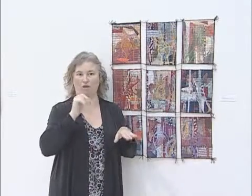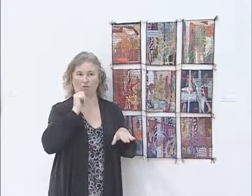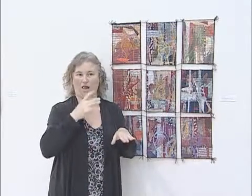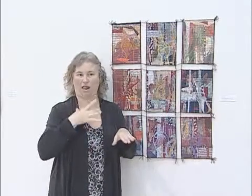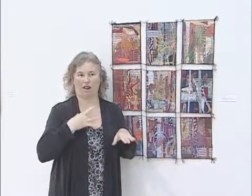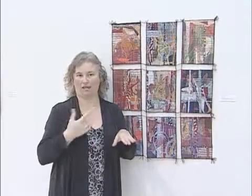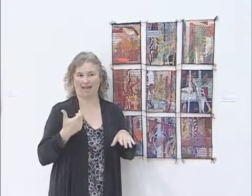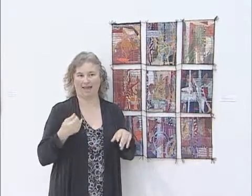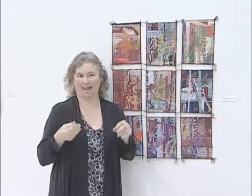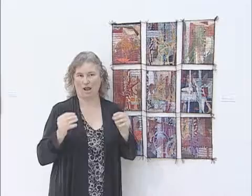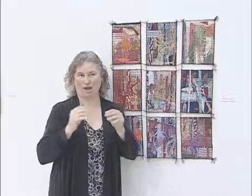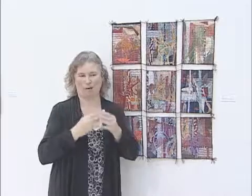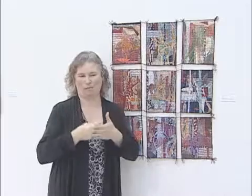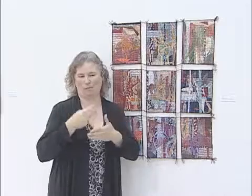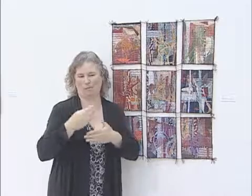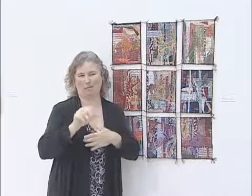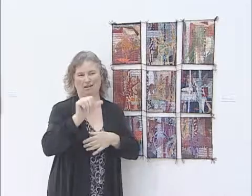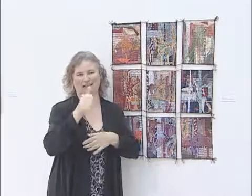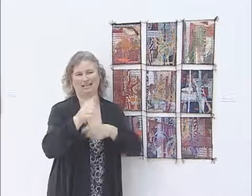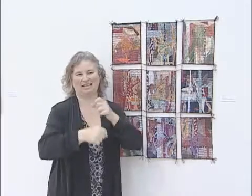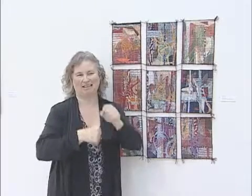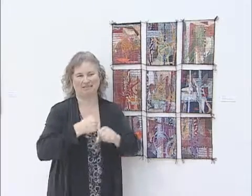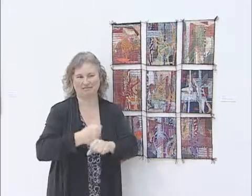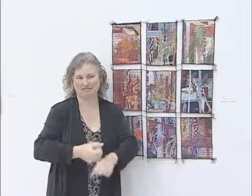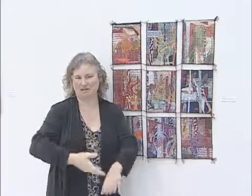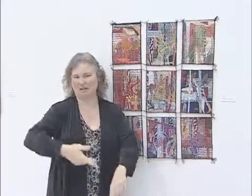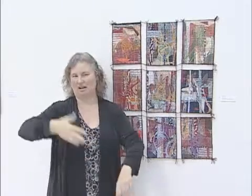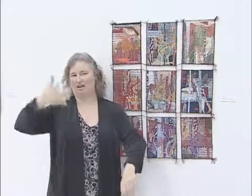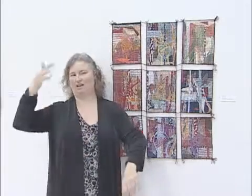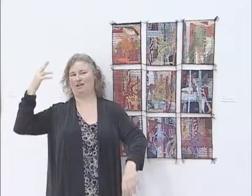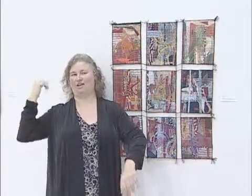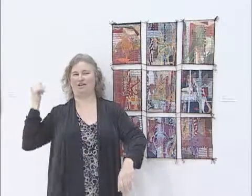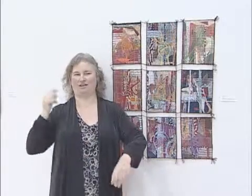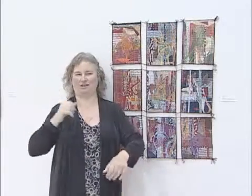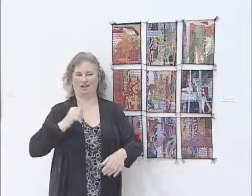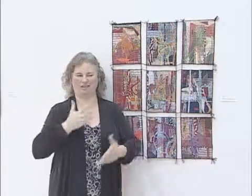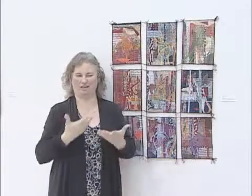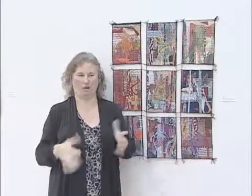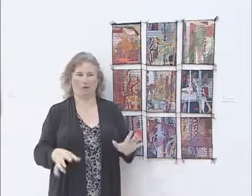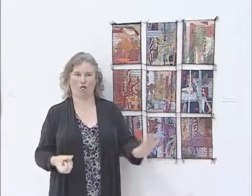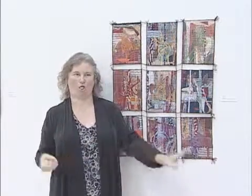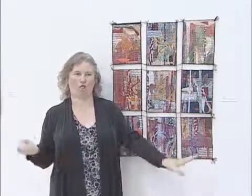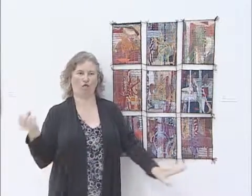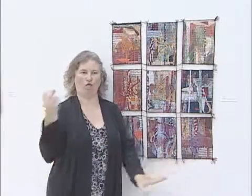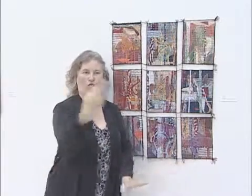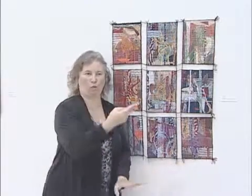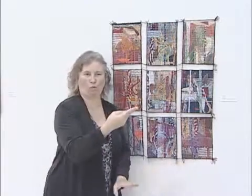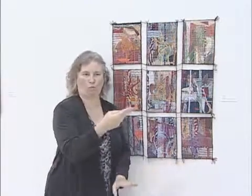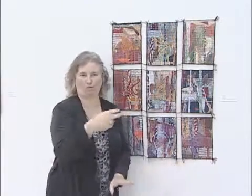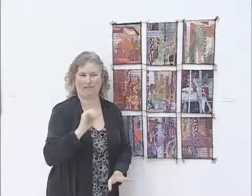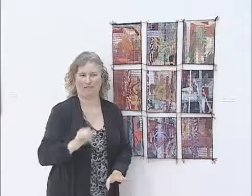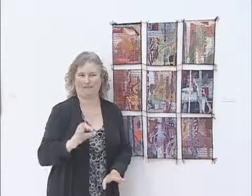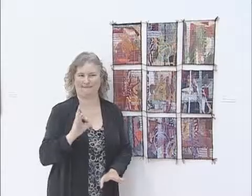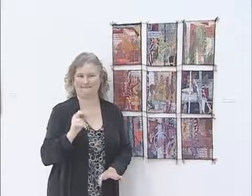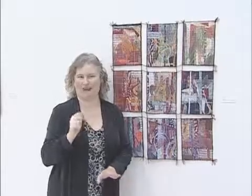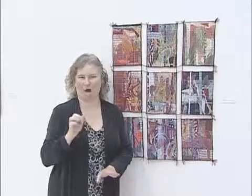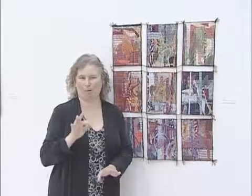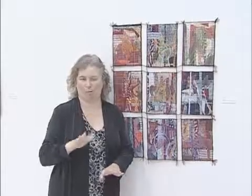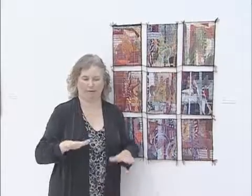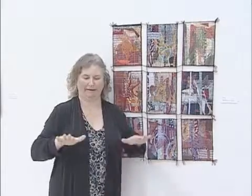I had a lot of fabric left that I didn't particularly care for anymore. I'd had it from previous projects, from 10 years back, but I wasn't really quite ready to